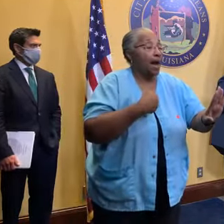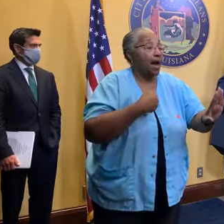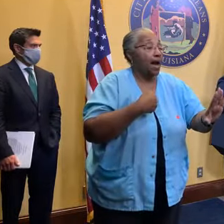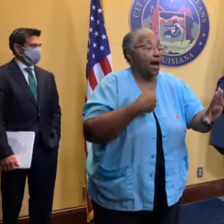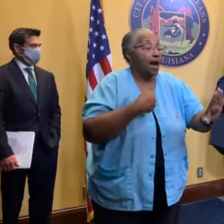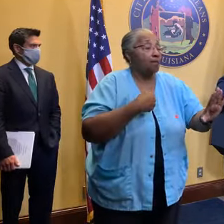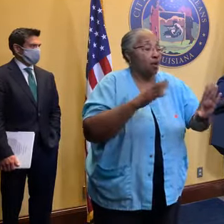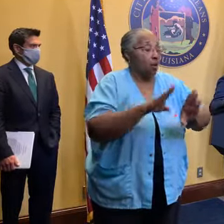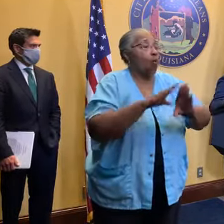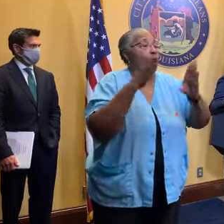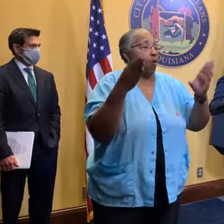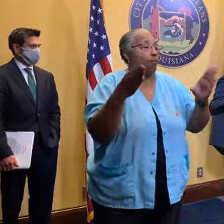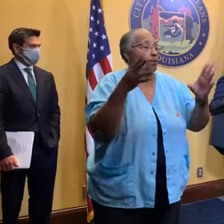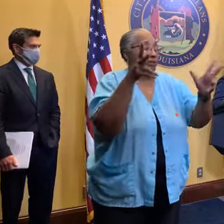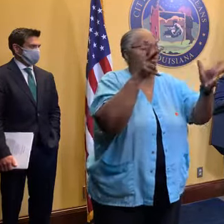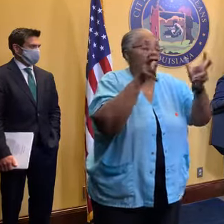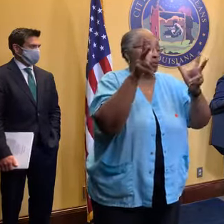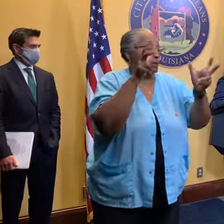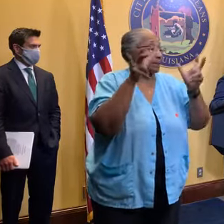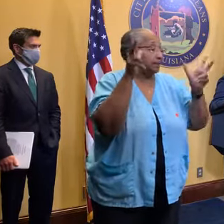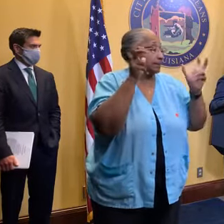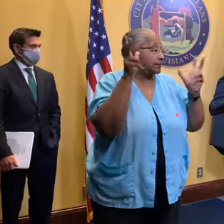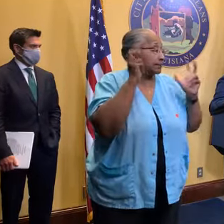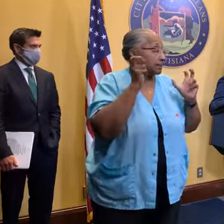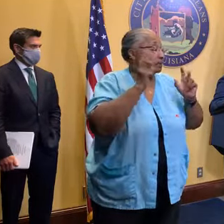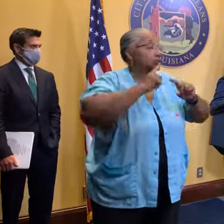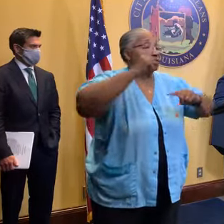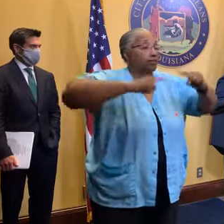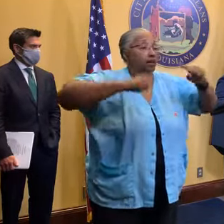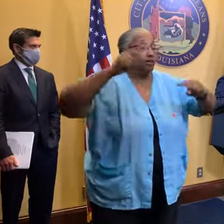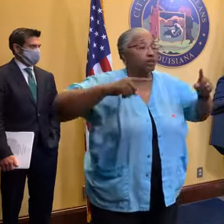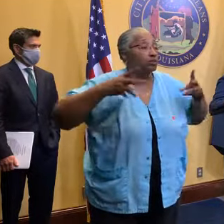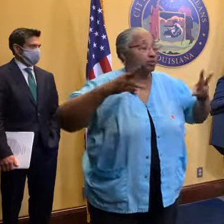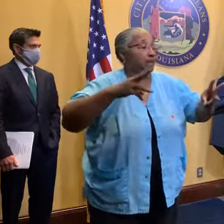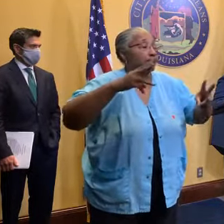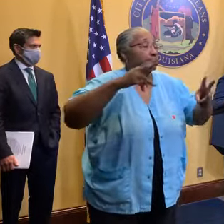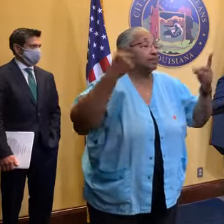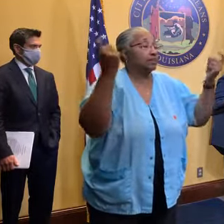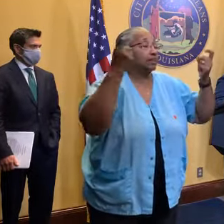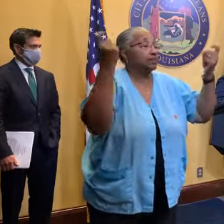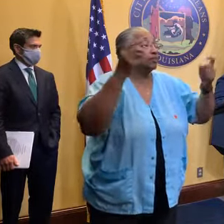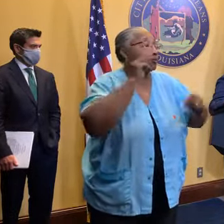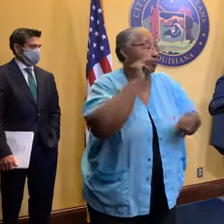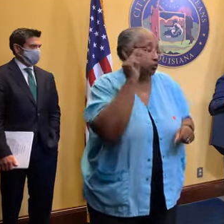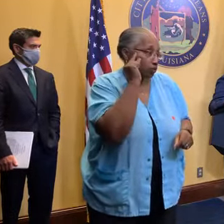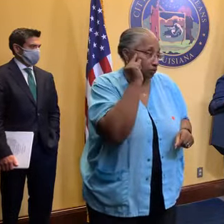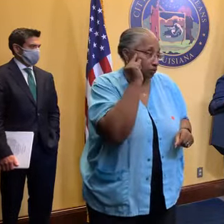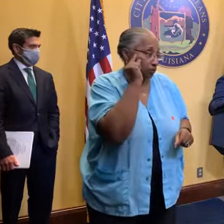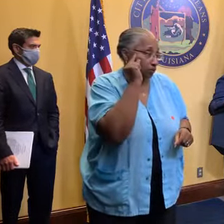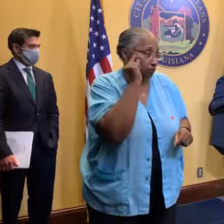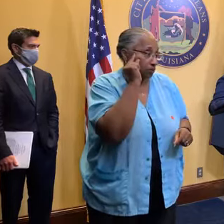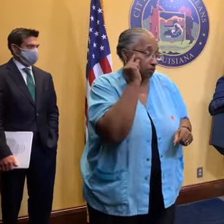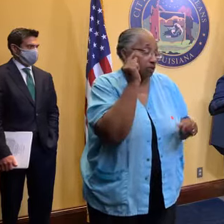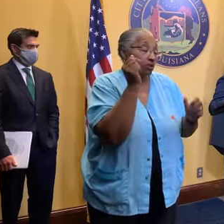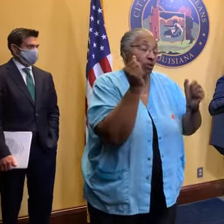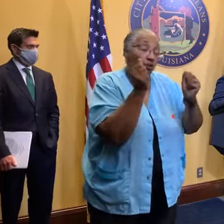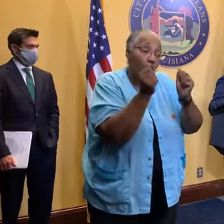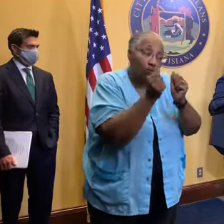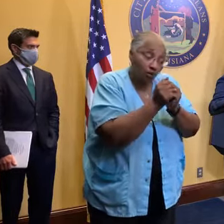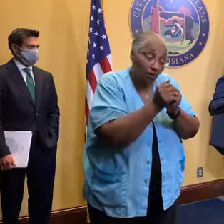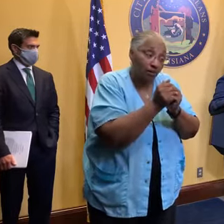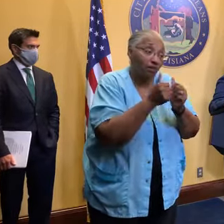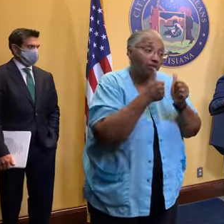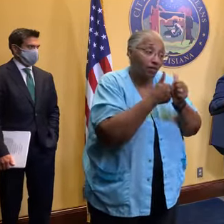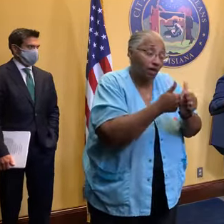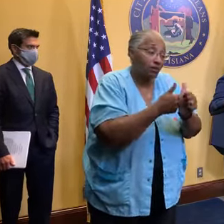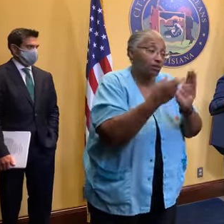listening to all alternative ways to celebrate Mardi Gras within the guidelines at